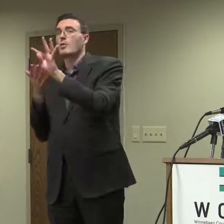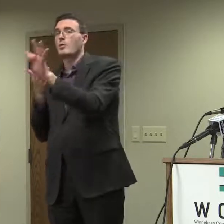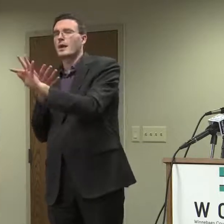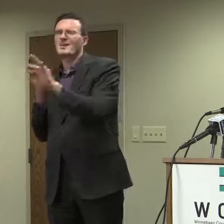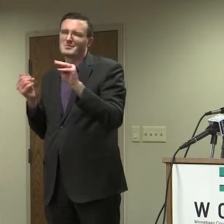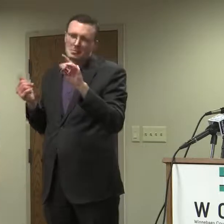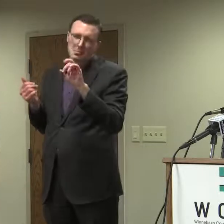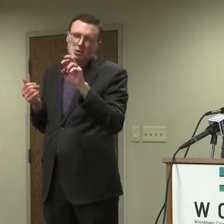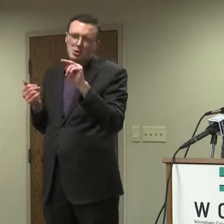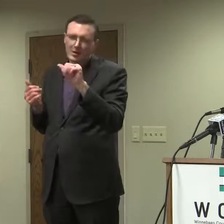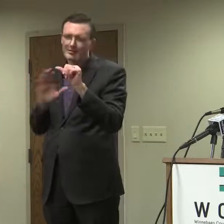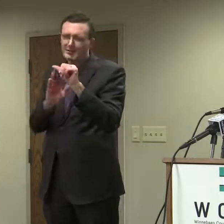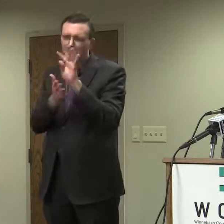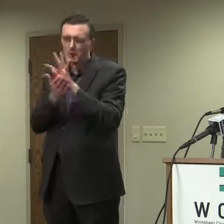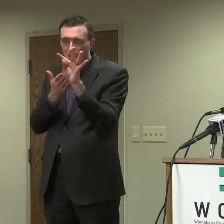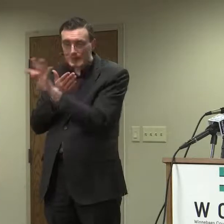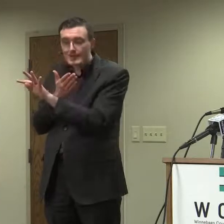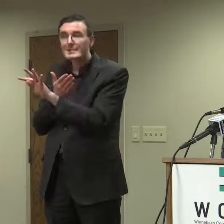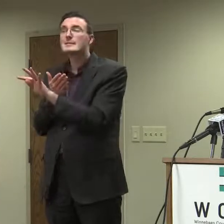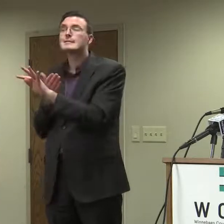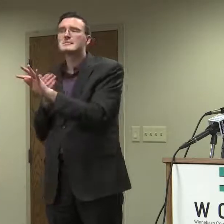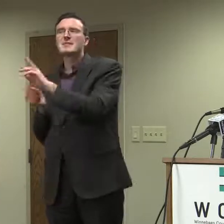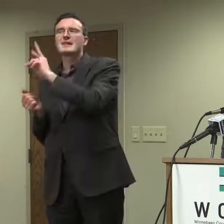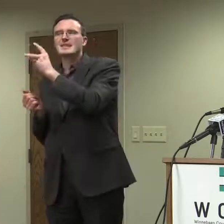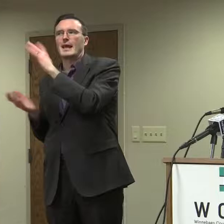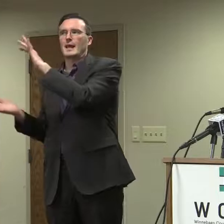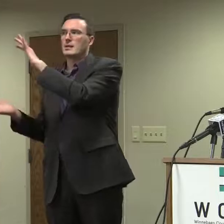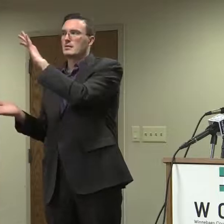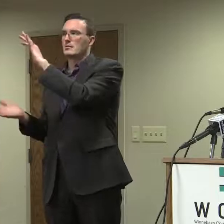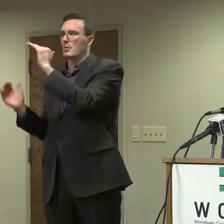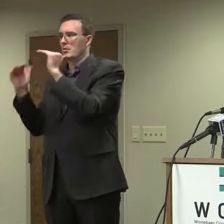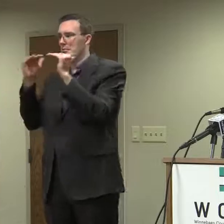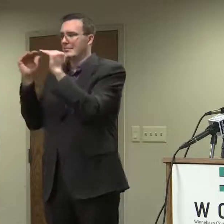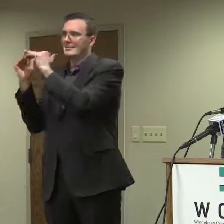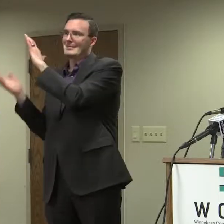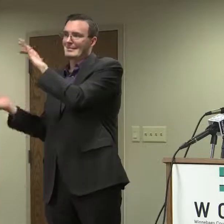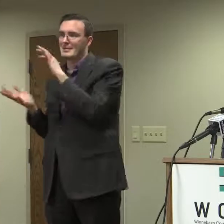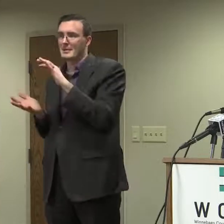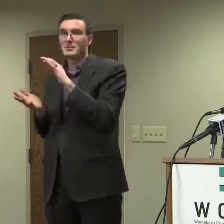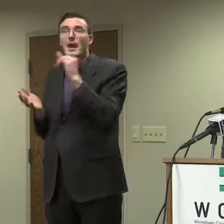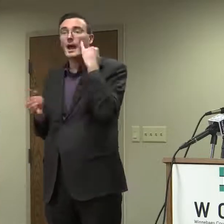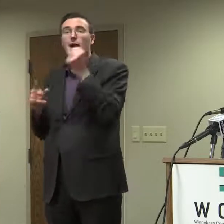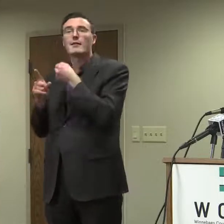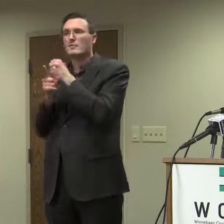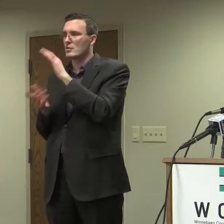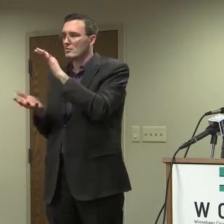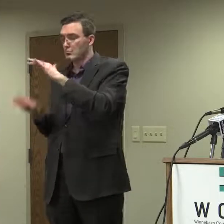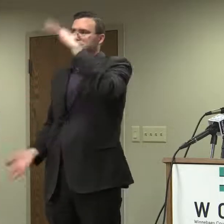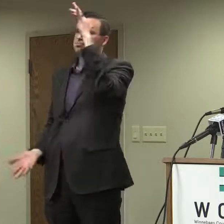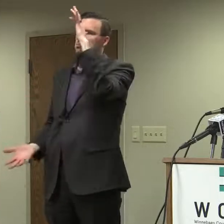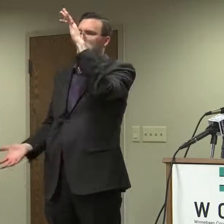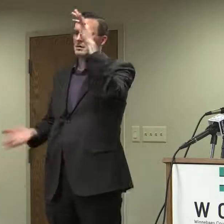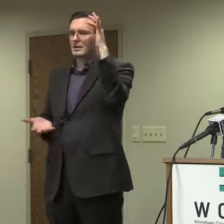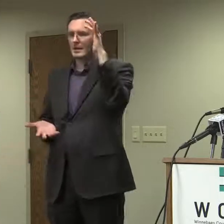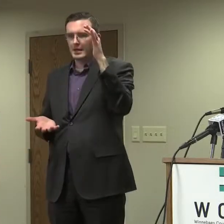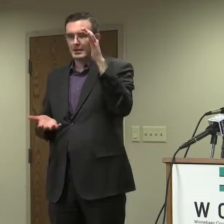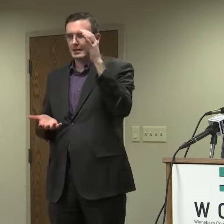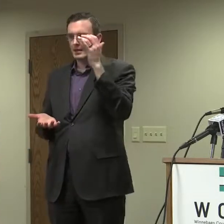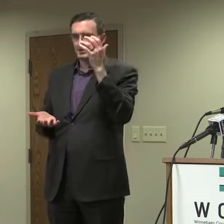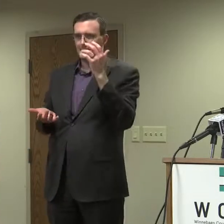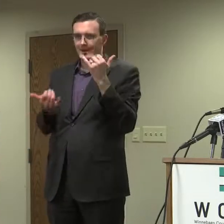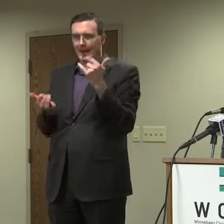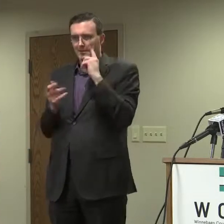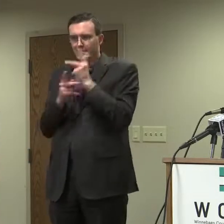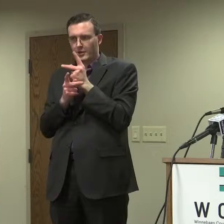second vaccination. So if we're all of a sudden getting a few, lots more, then we've got to figure out how do we pull that all together.